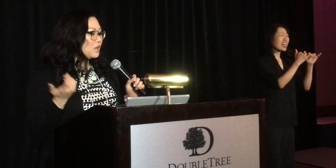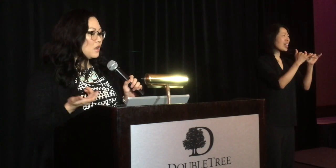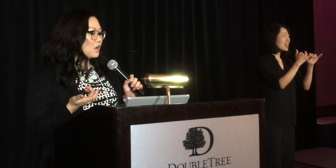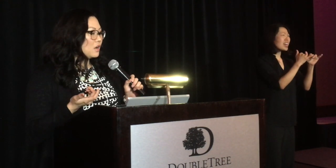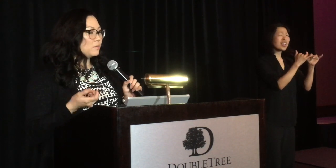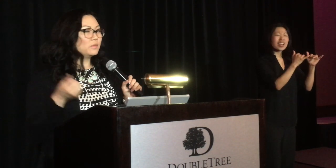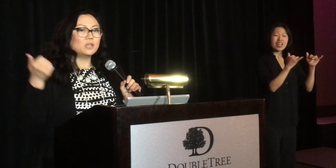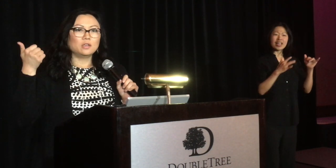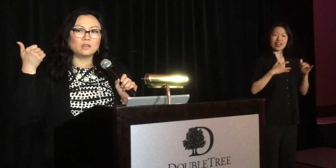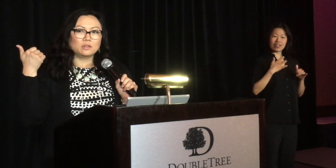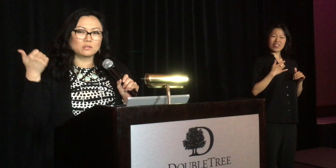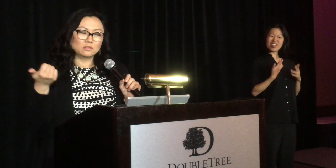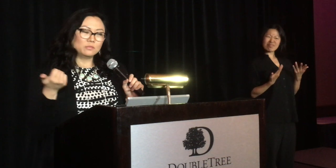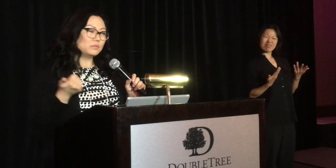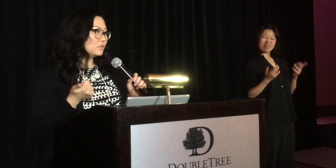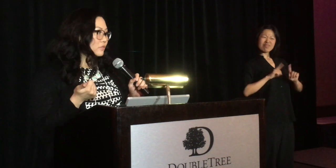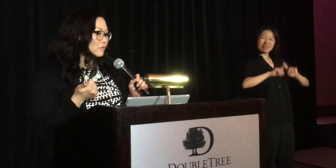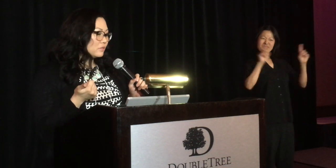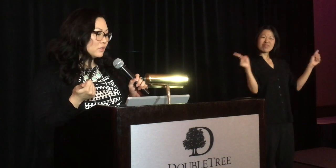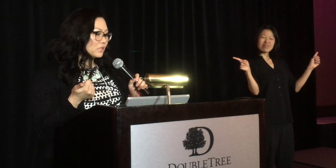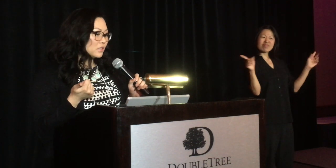forward.